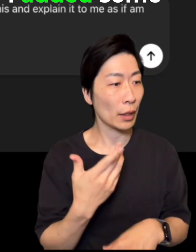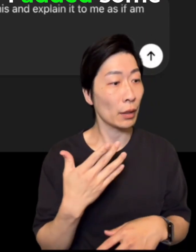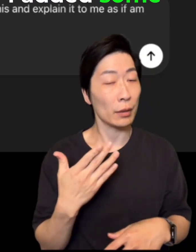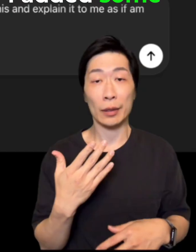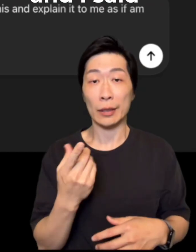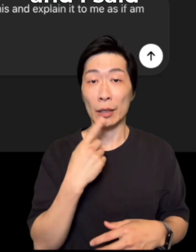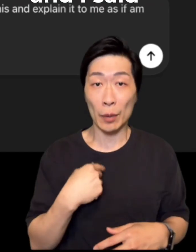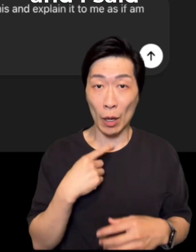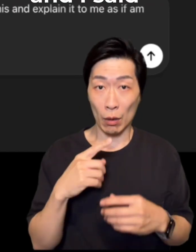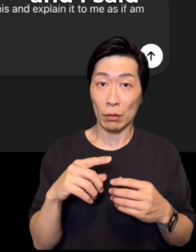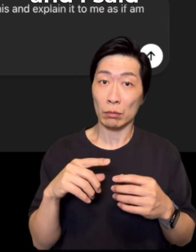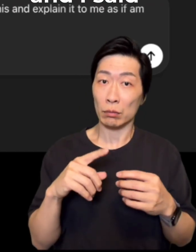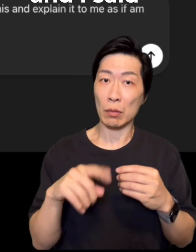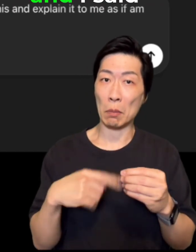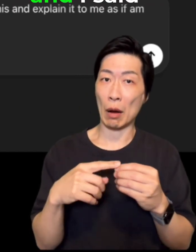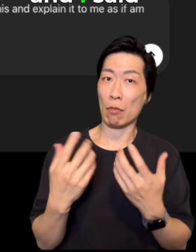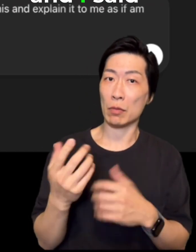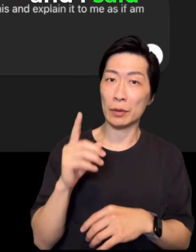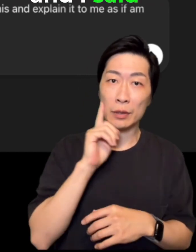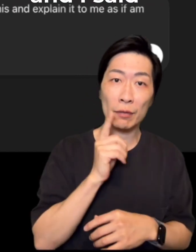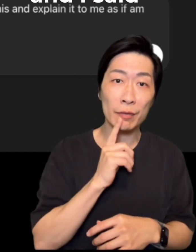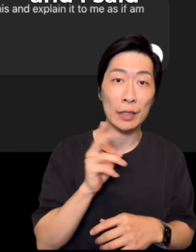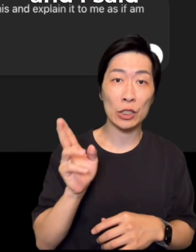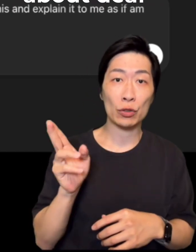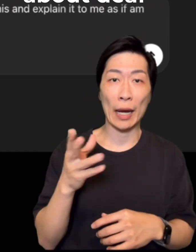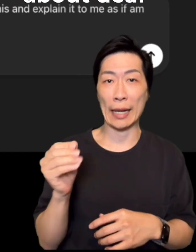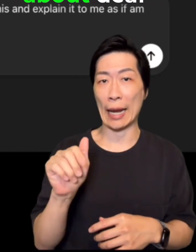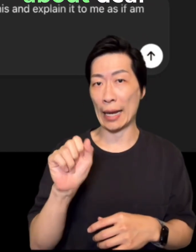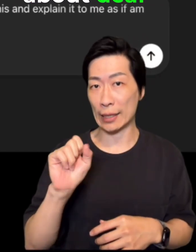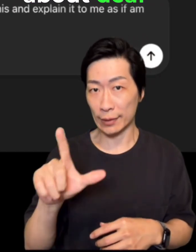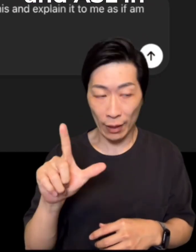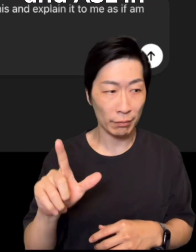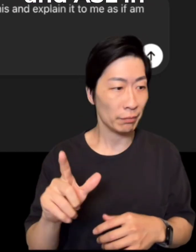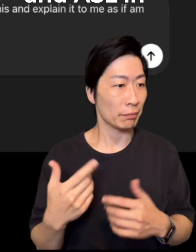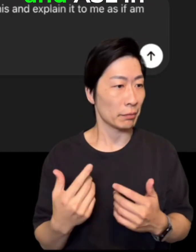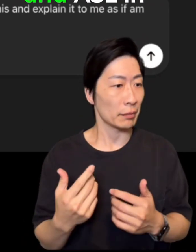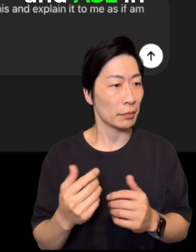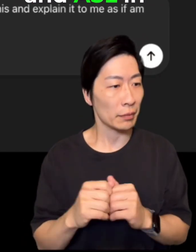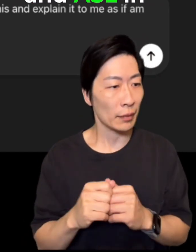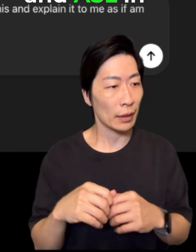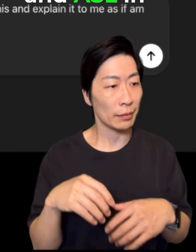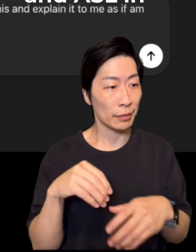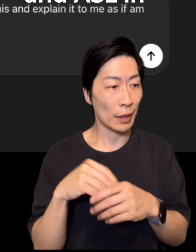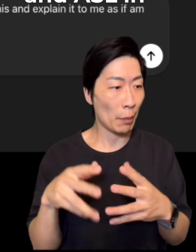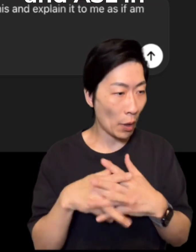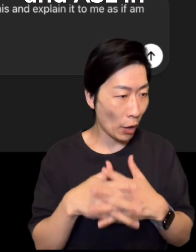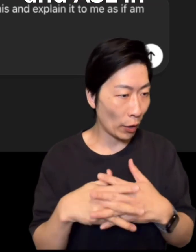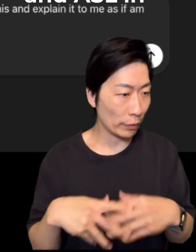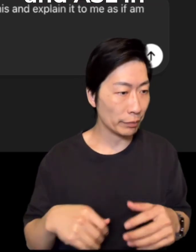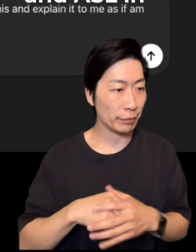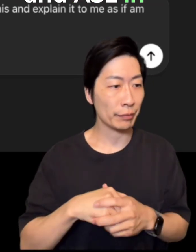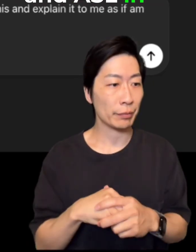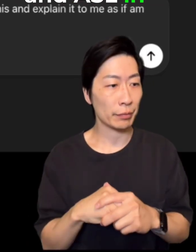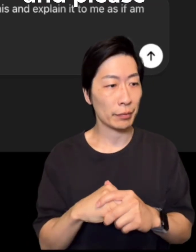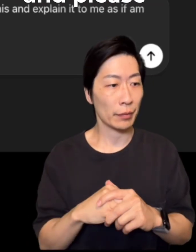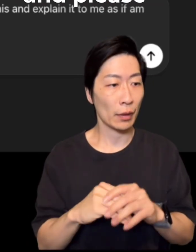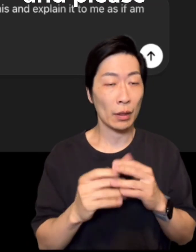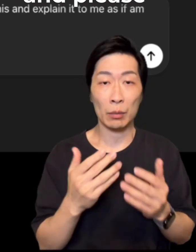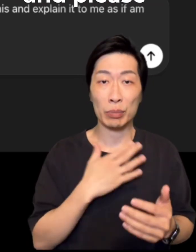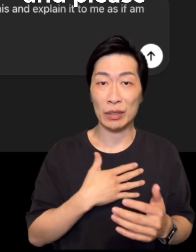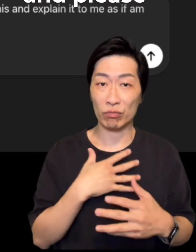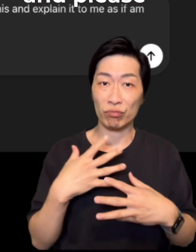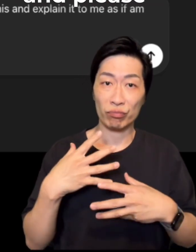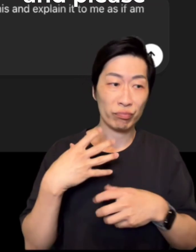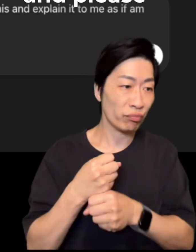Okay, I added some information and I said, tell me about deaf history and ASL in